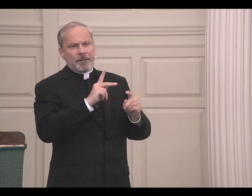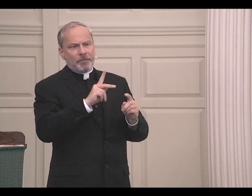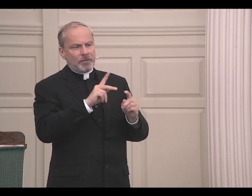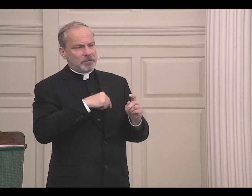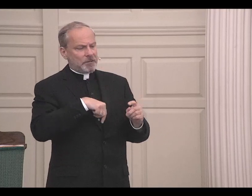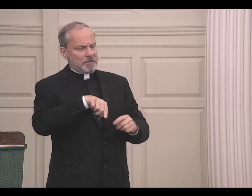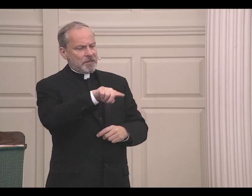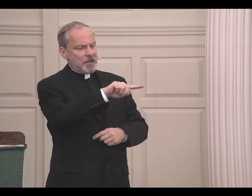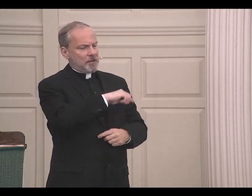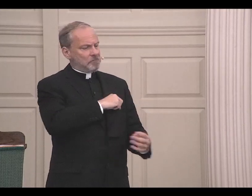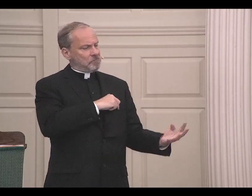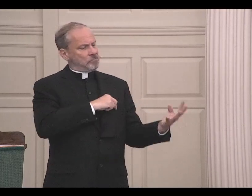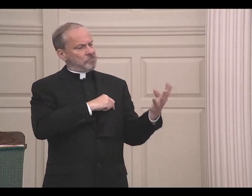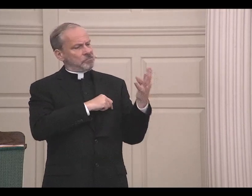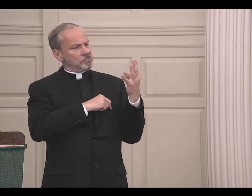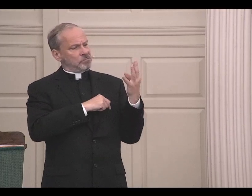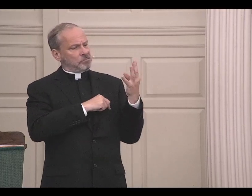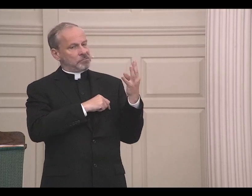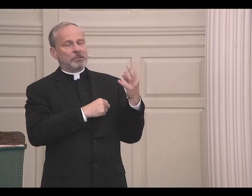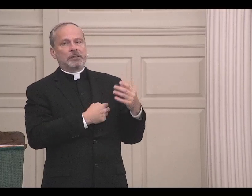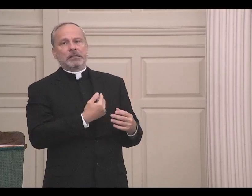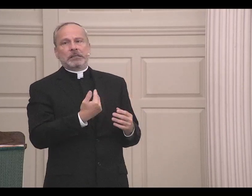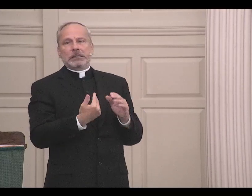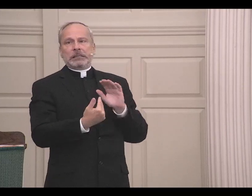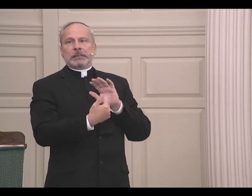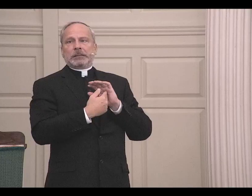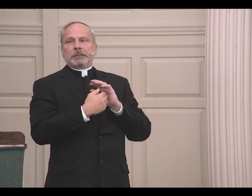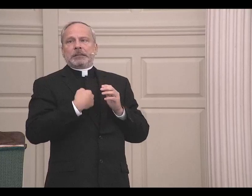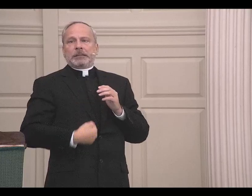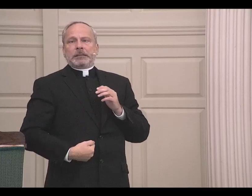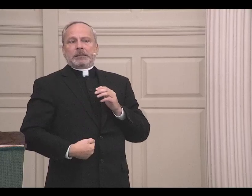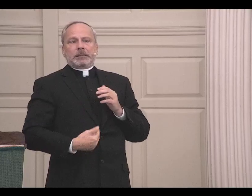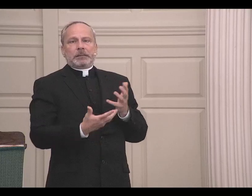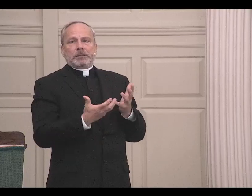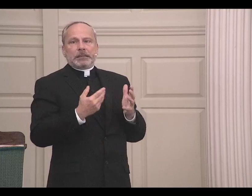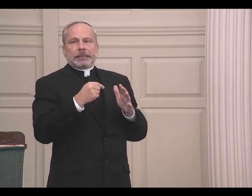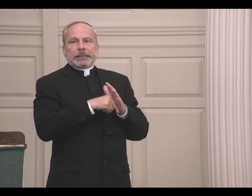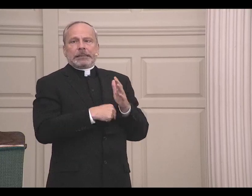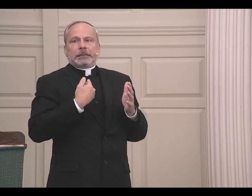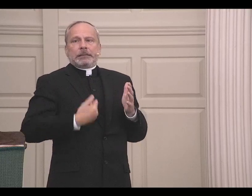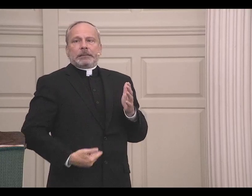Seek my life. They set not guard me for them.